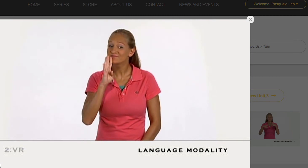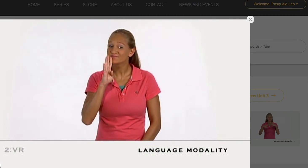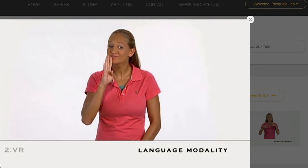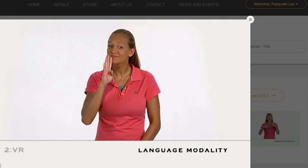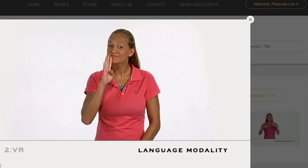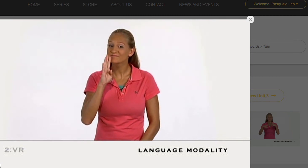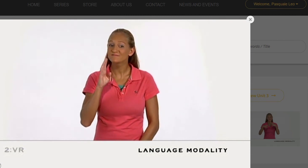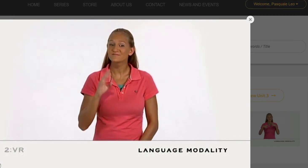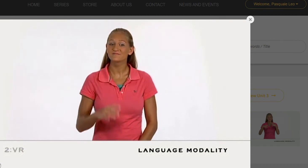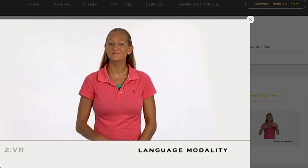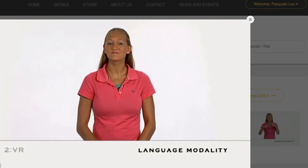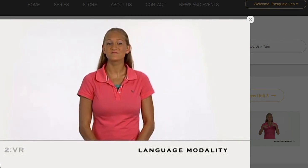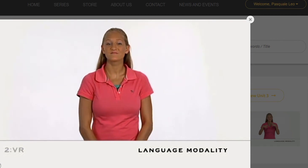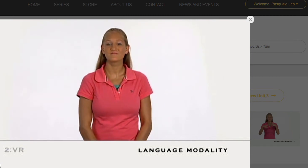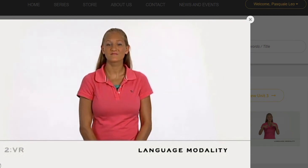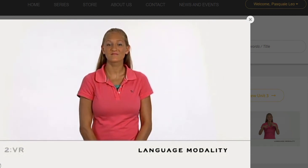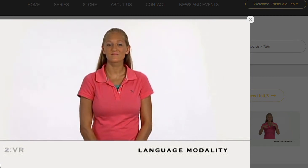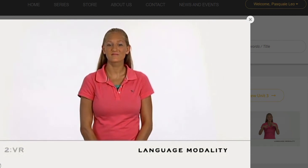Talk, speak.